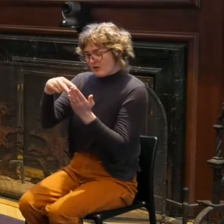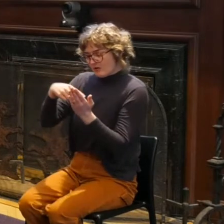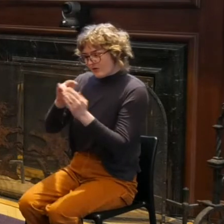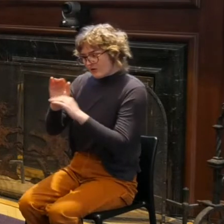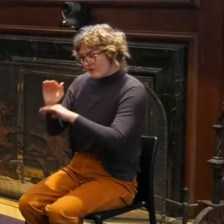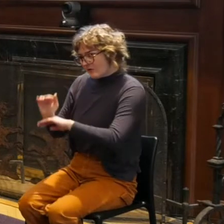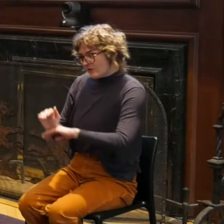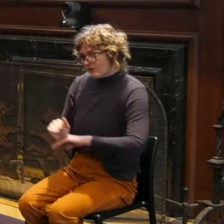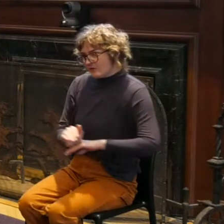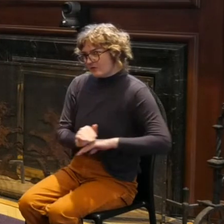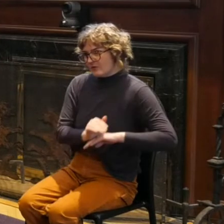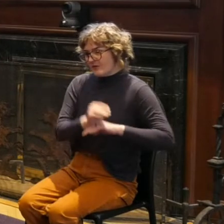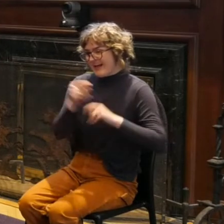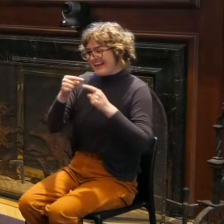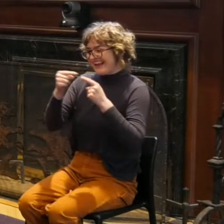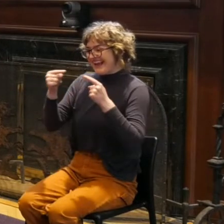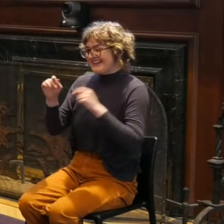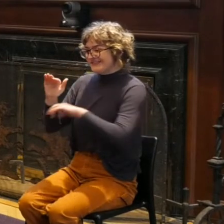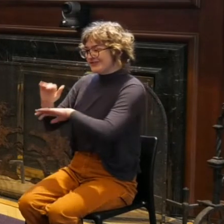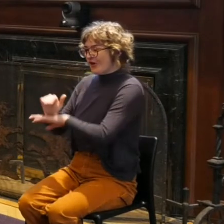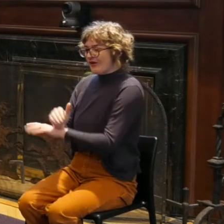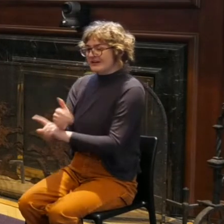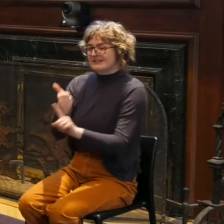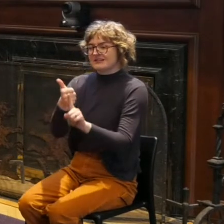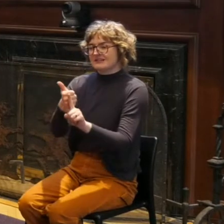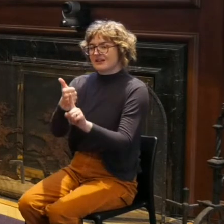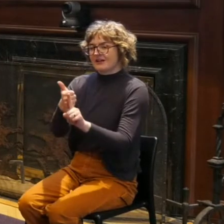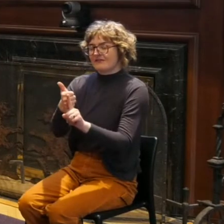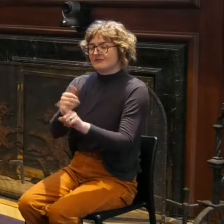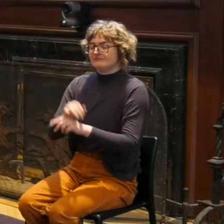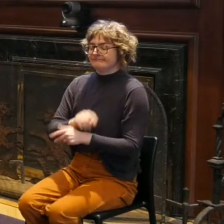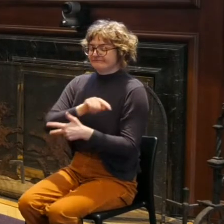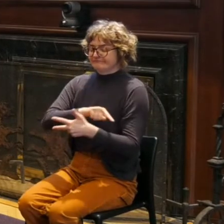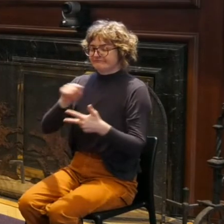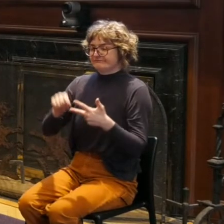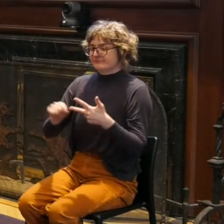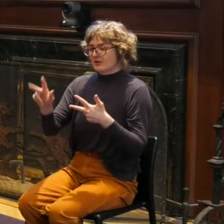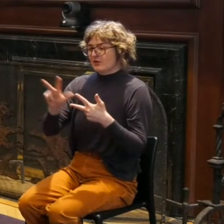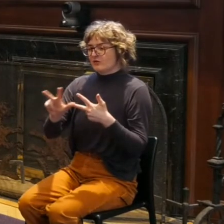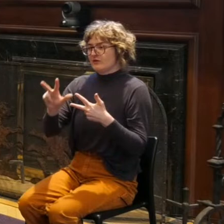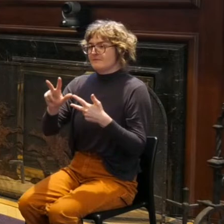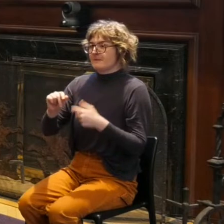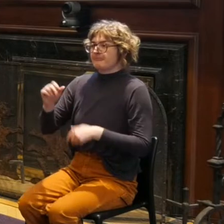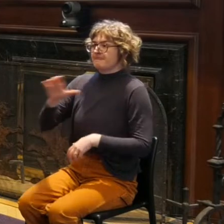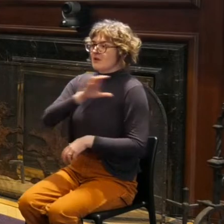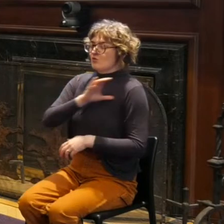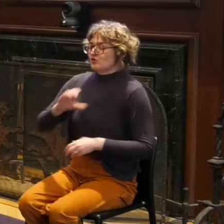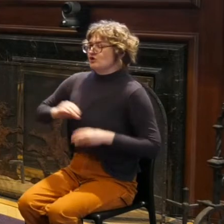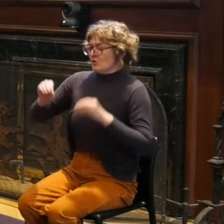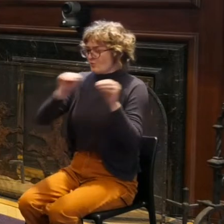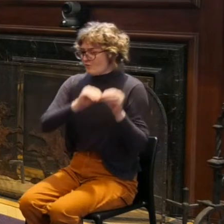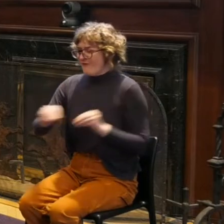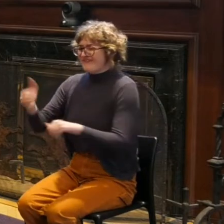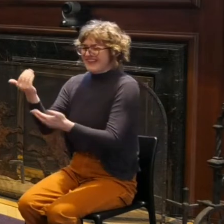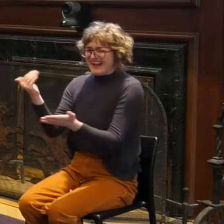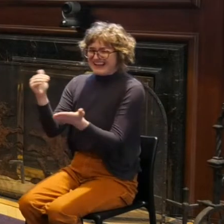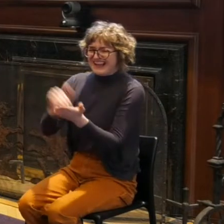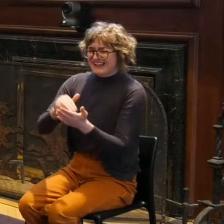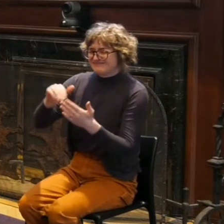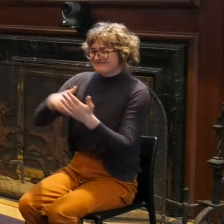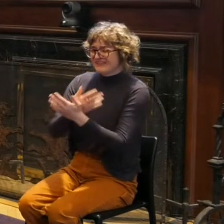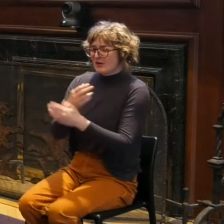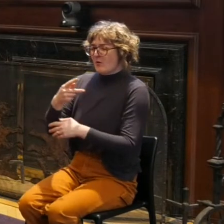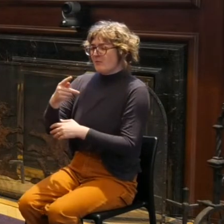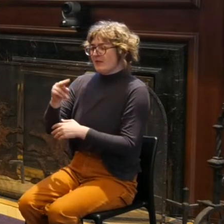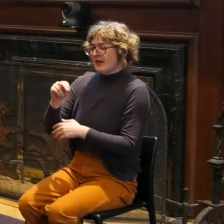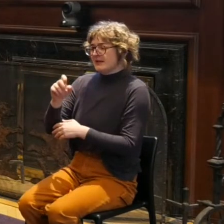conspire against the darkness itself. Three, these Christians moved him yet again to another